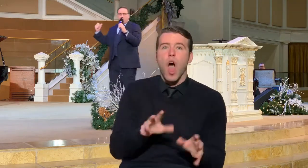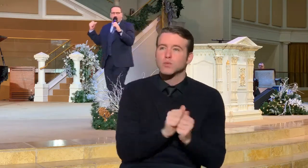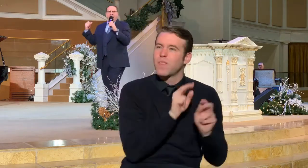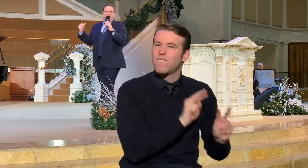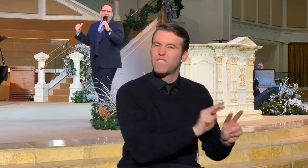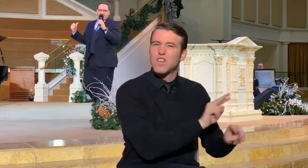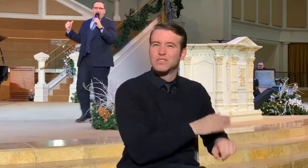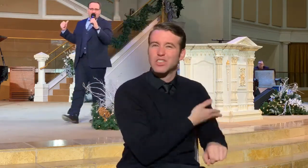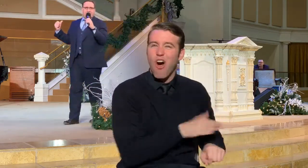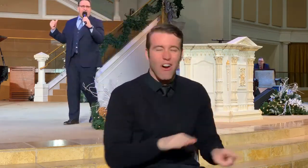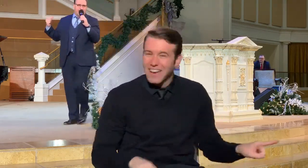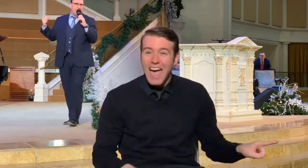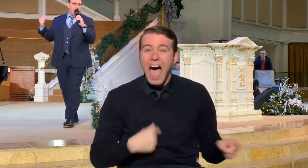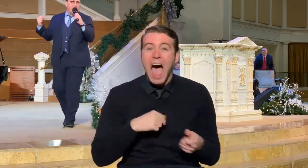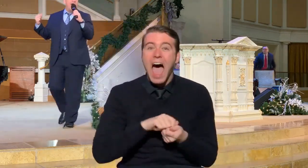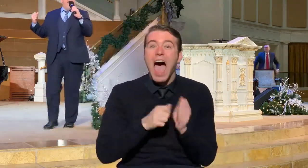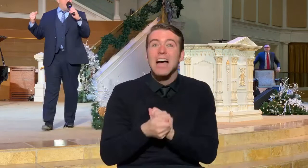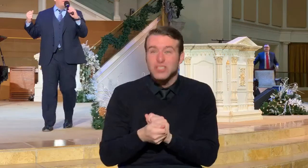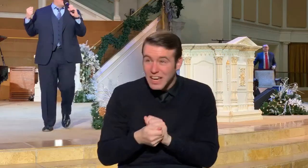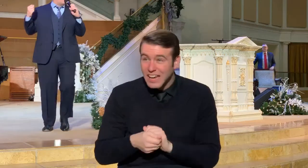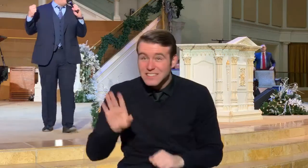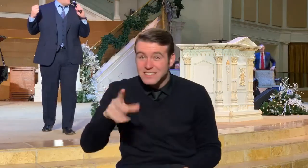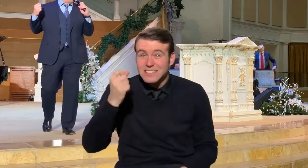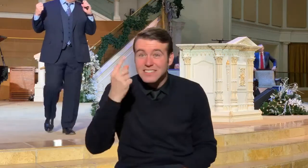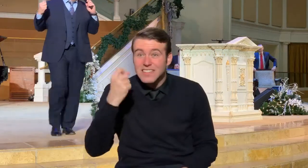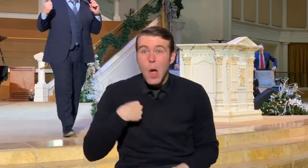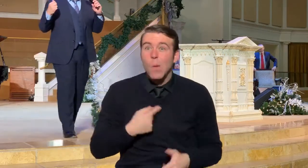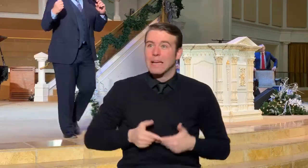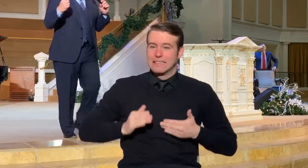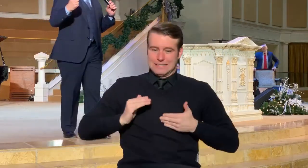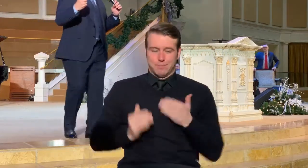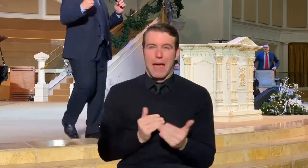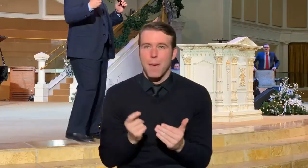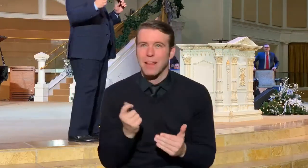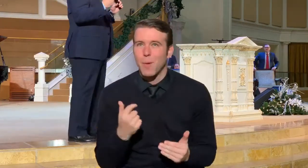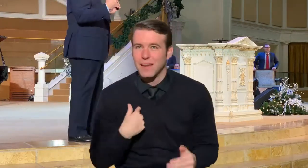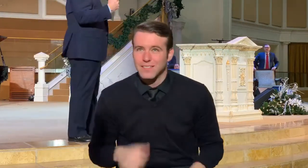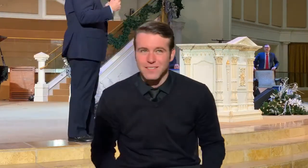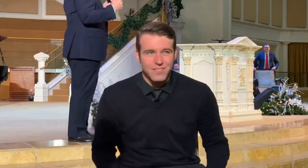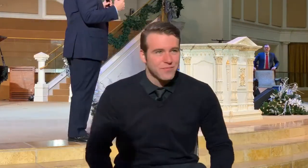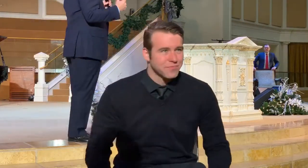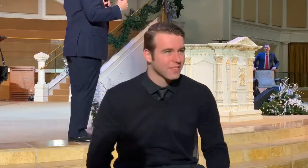funeral sermon. I changed keys on you, and we just sped up the beat.